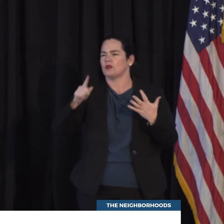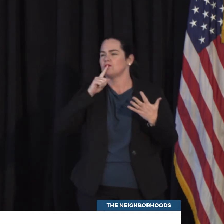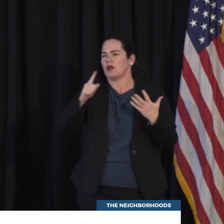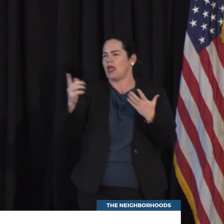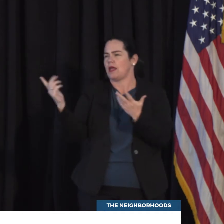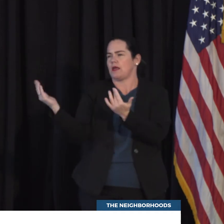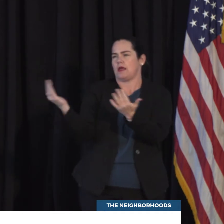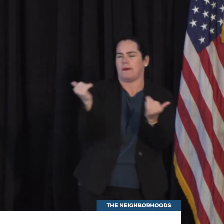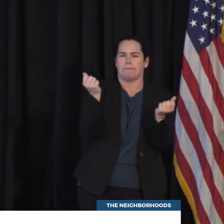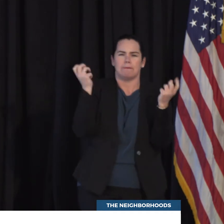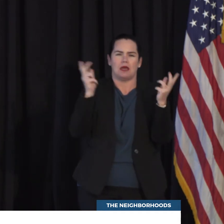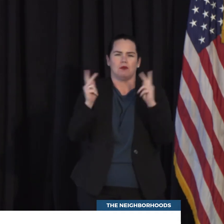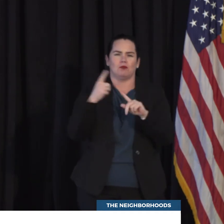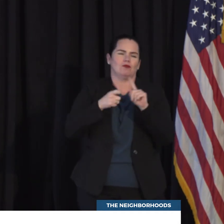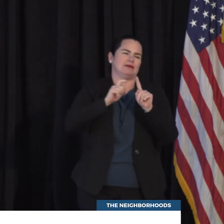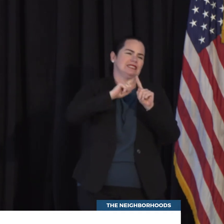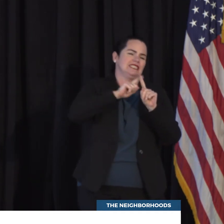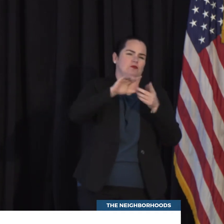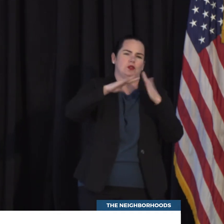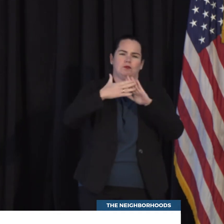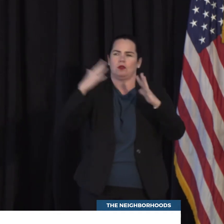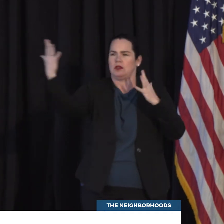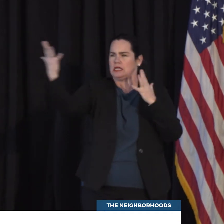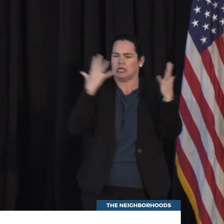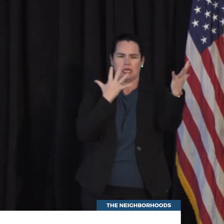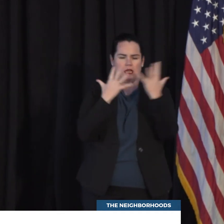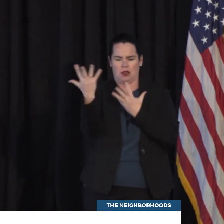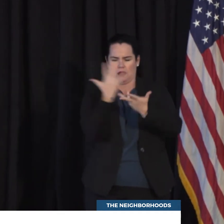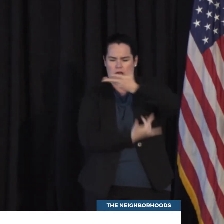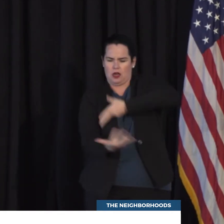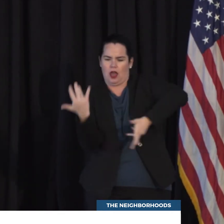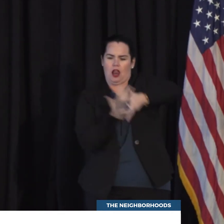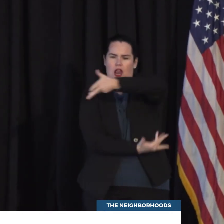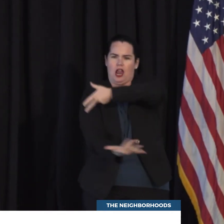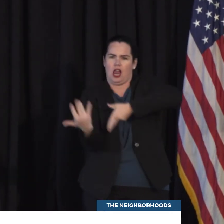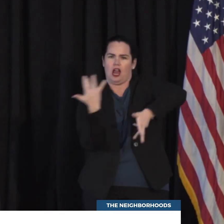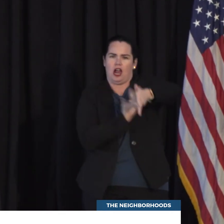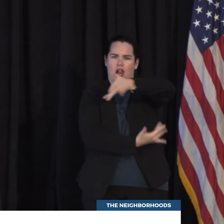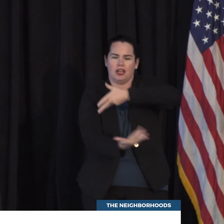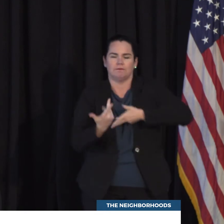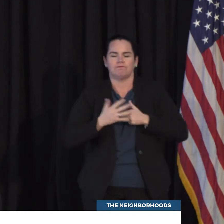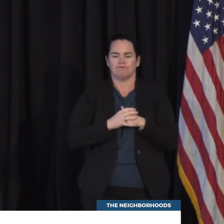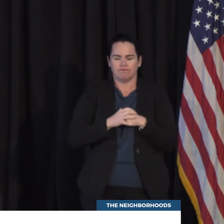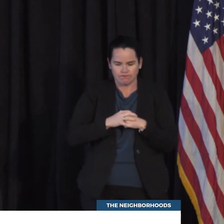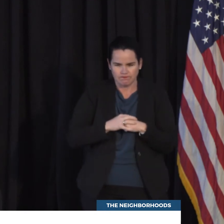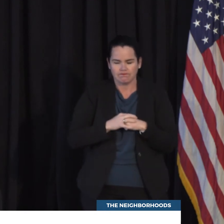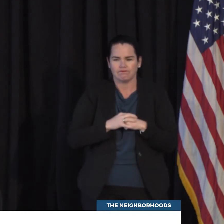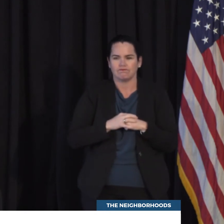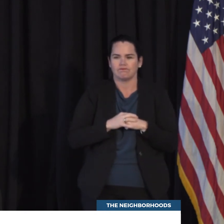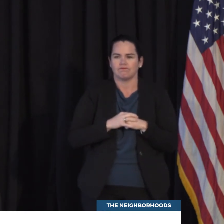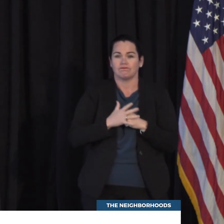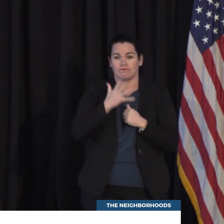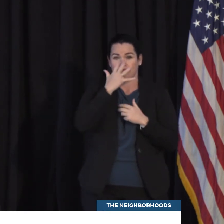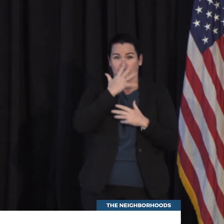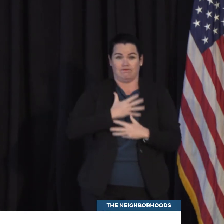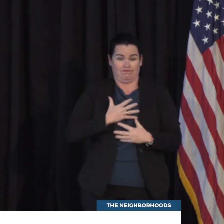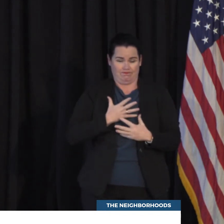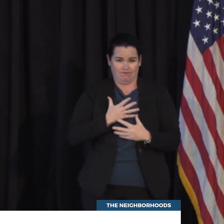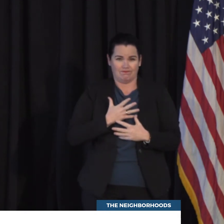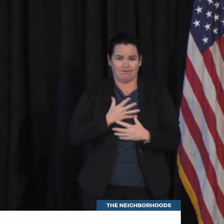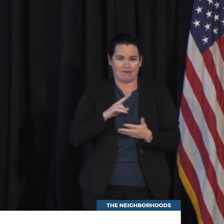multiple communities into close contact with each other. Unfortunately, this has the potential to